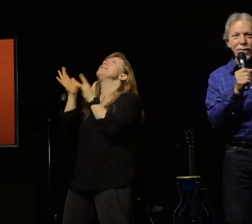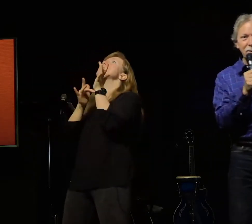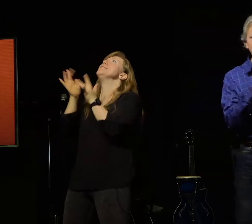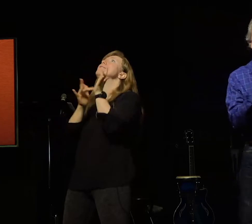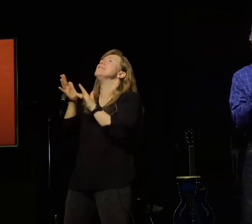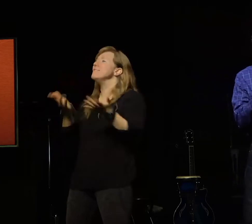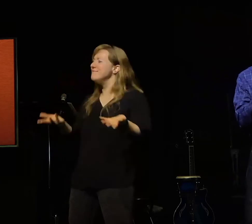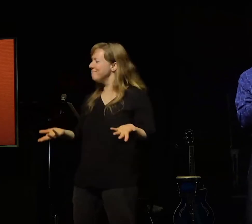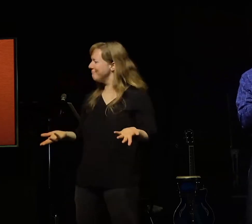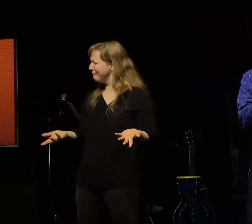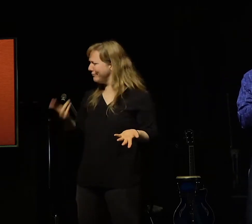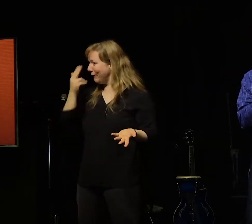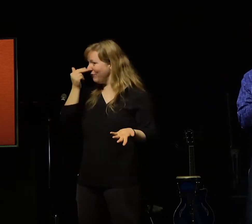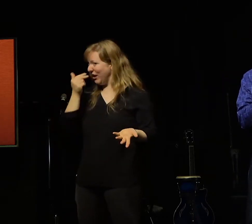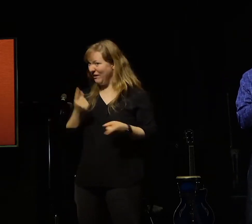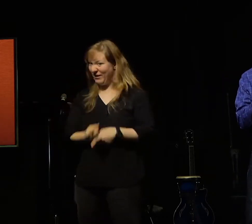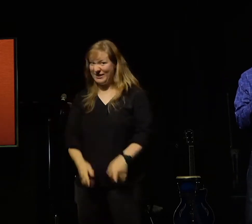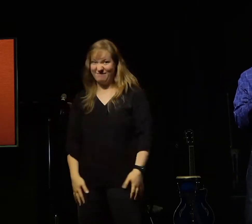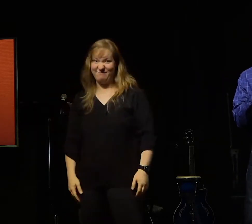down.